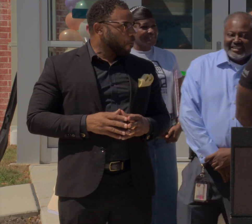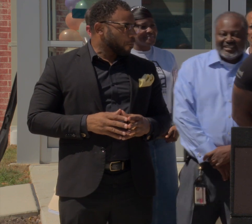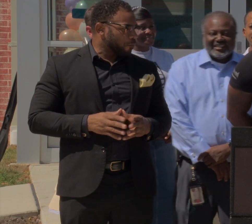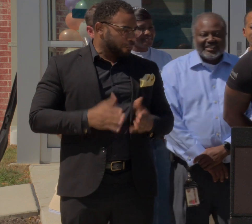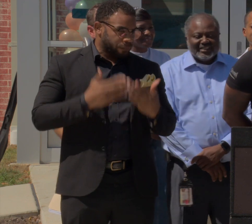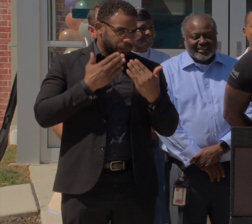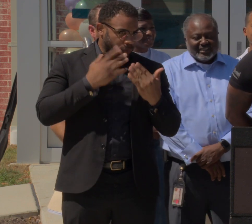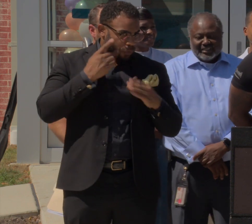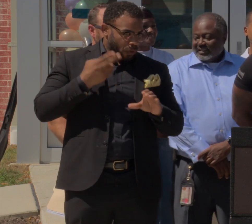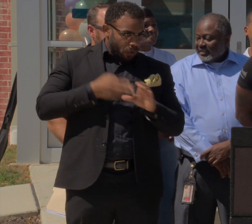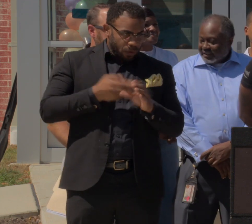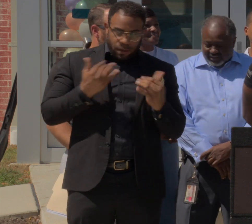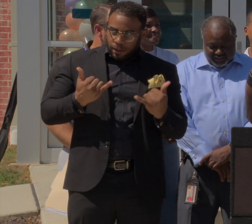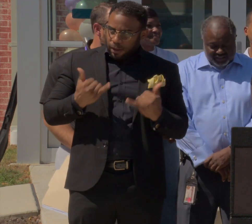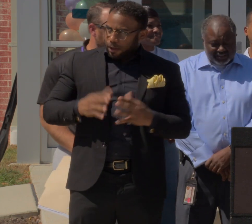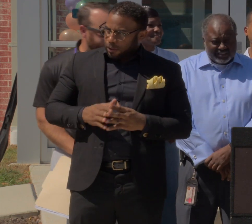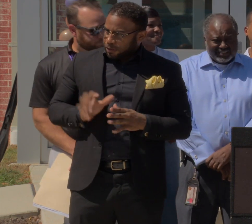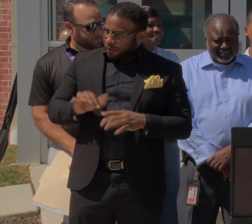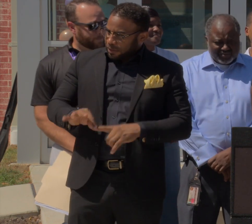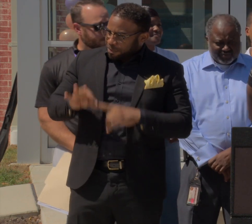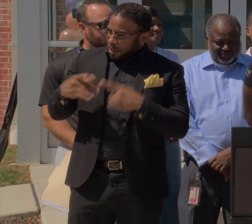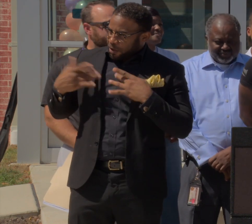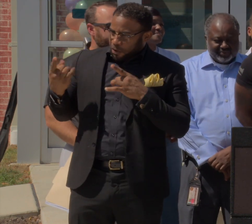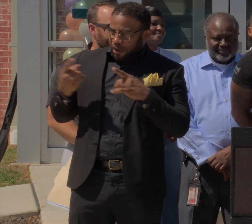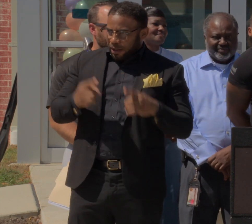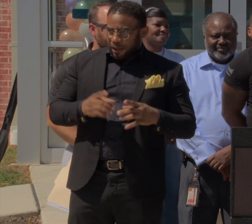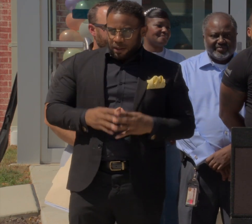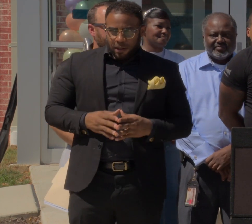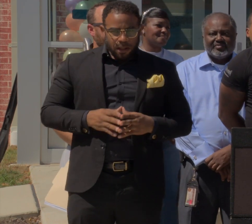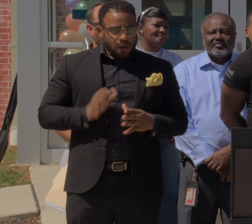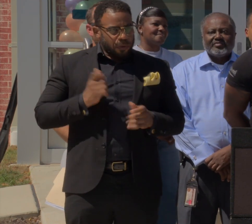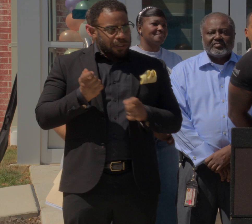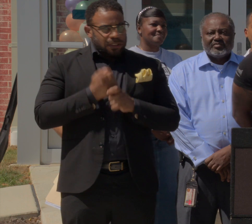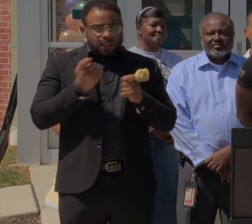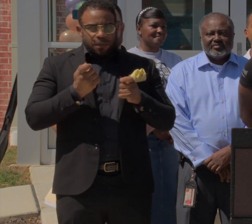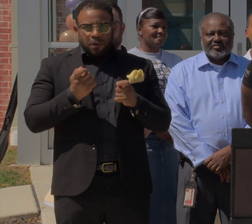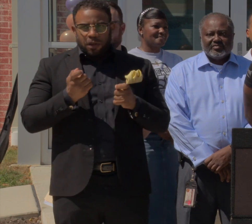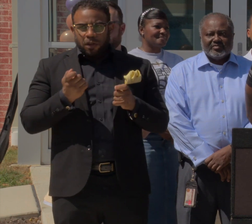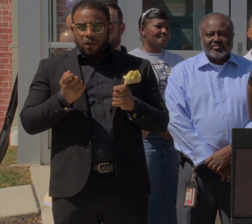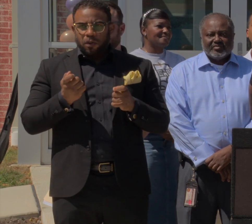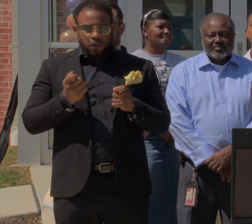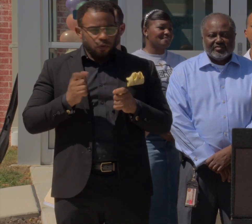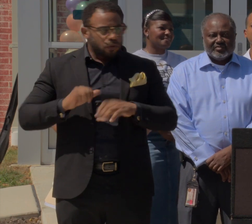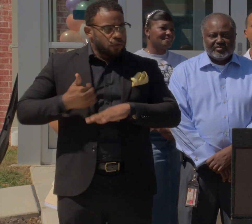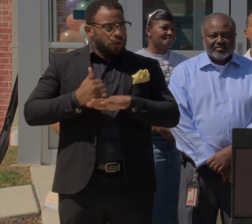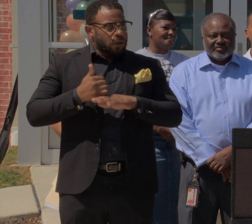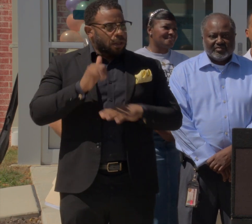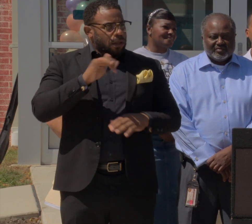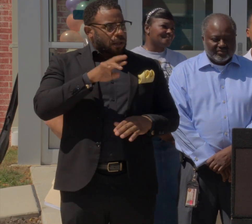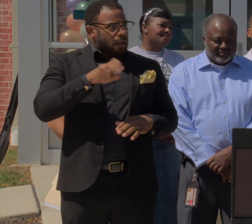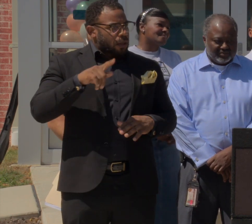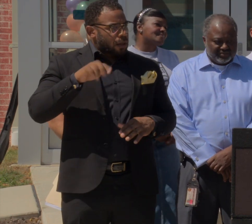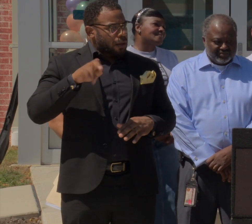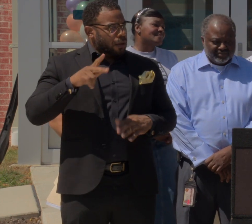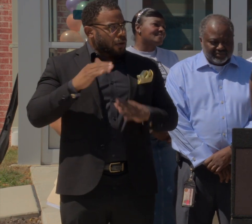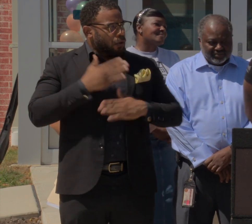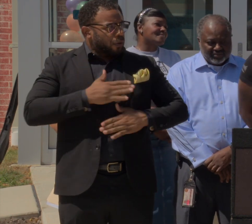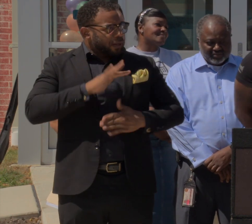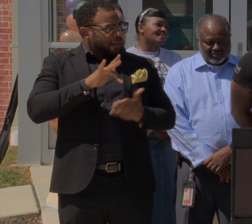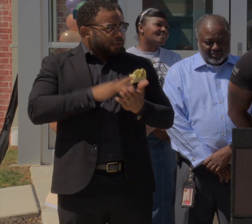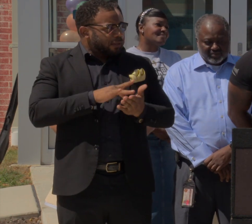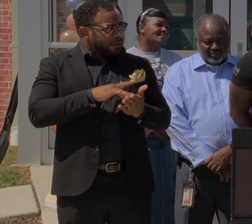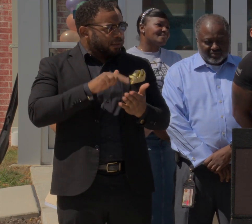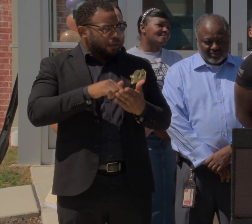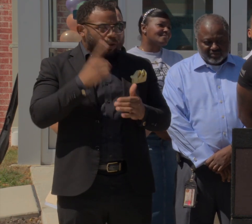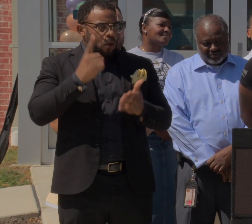Thank you all for joining us today for this special occasion as we celebrate the rebirth of the Carroll Park Recreation Center.